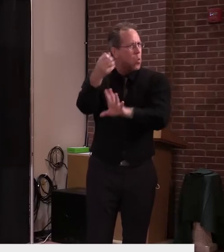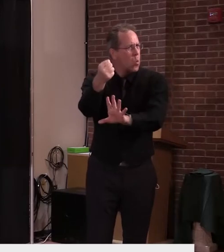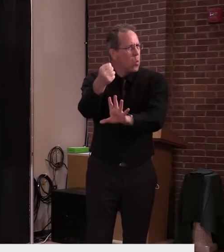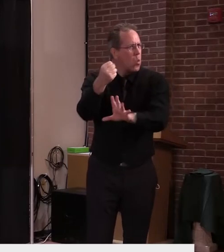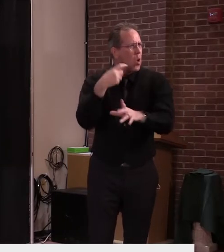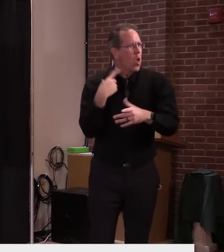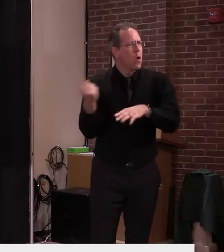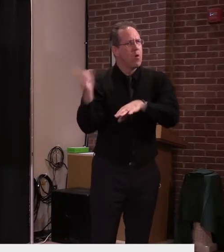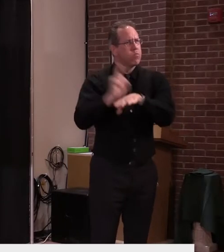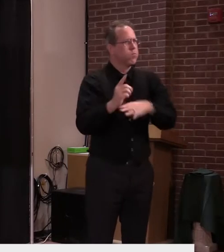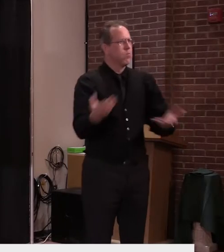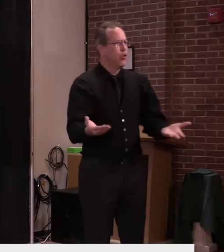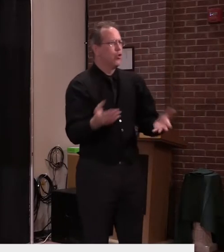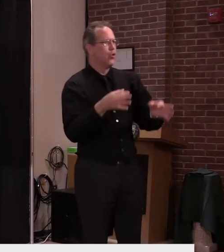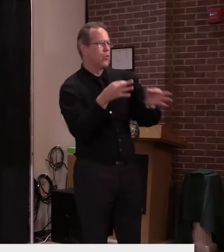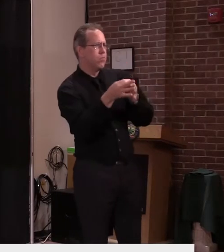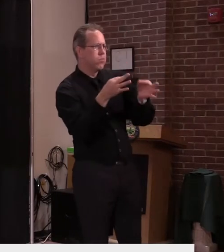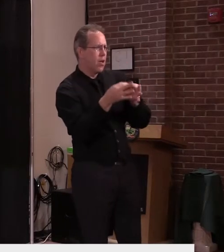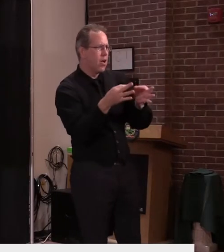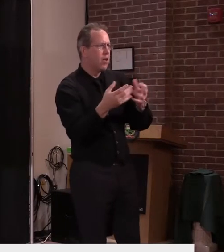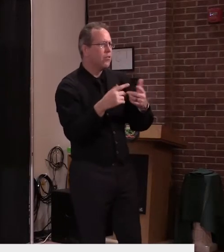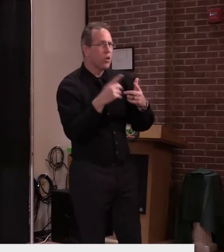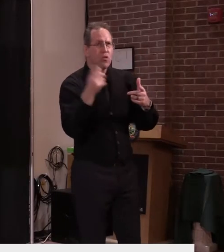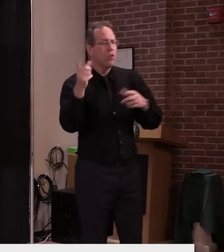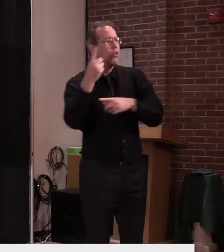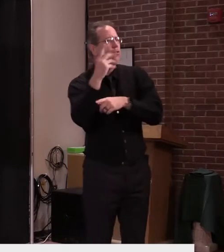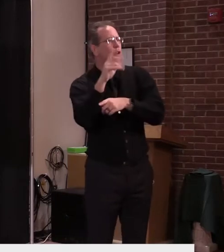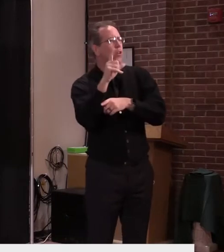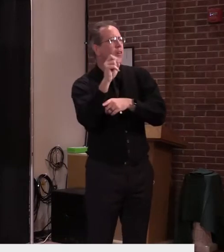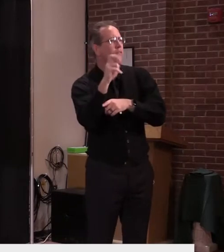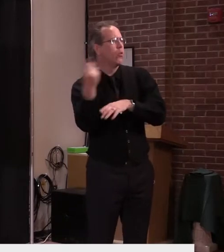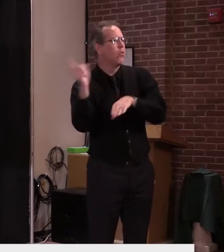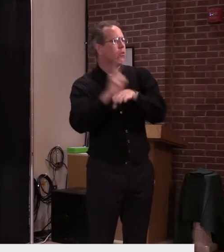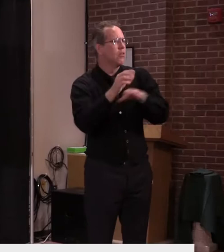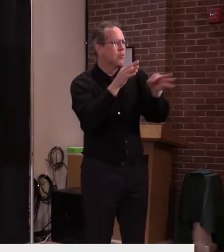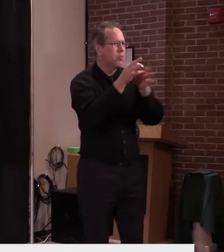Dr. Levine and his team could be available to address them, as they've done throughout the pandemic.